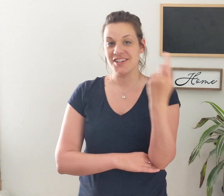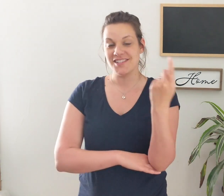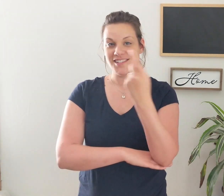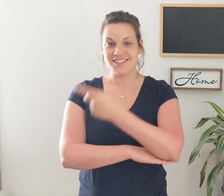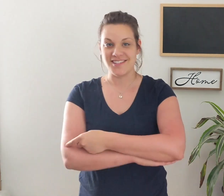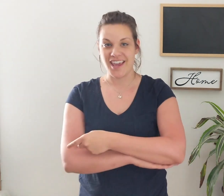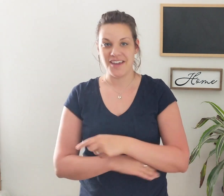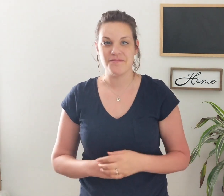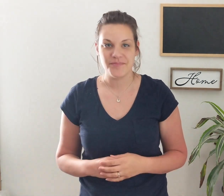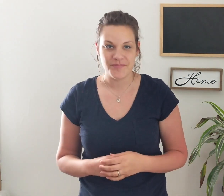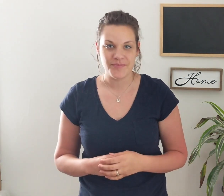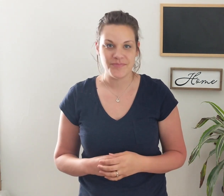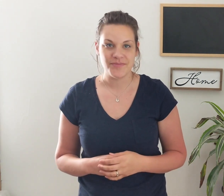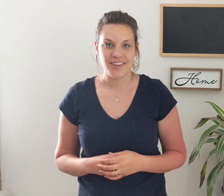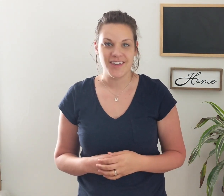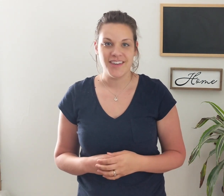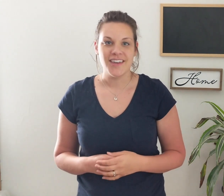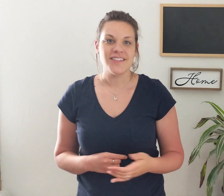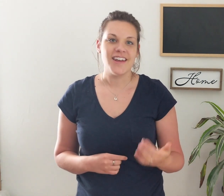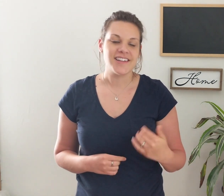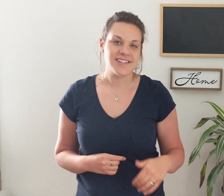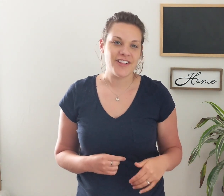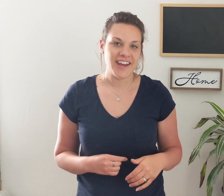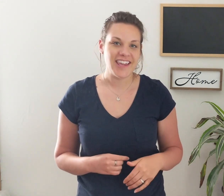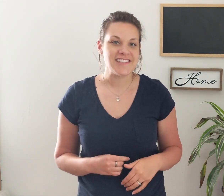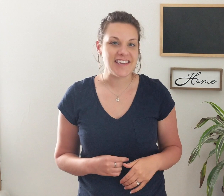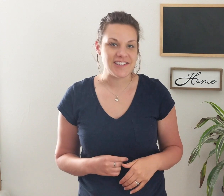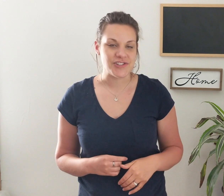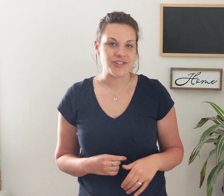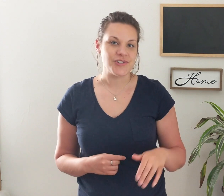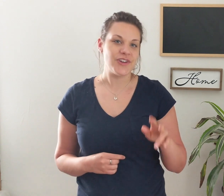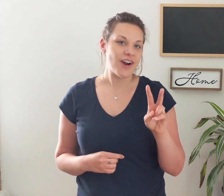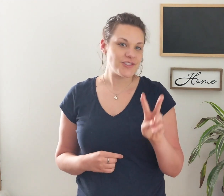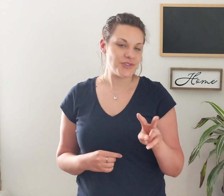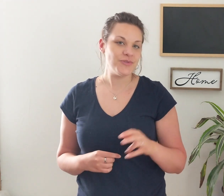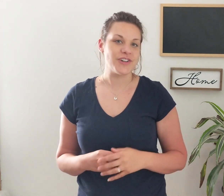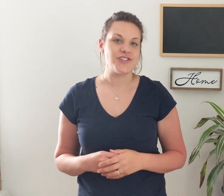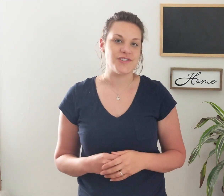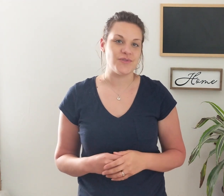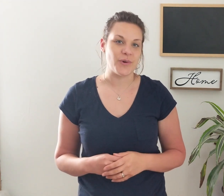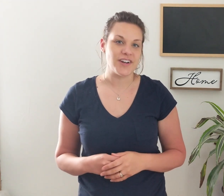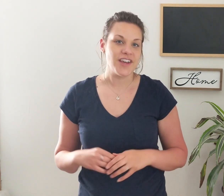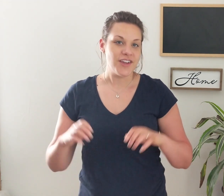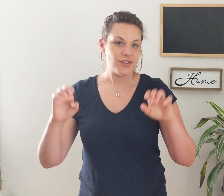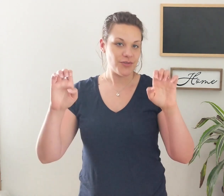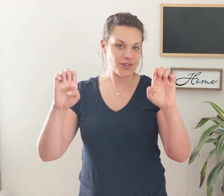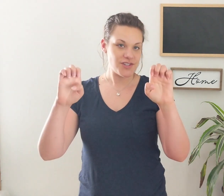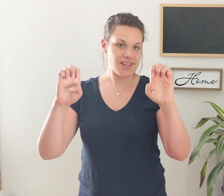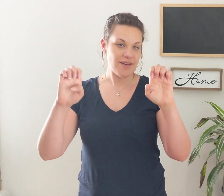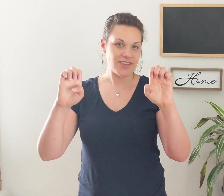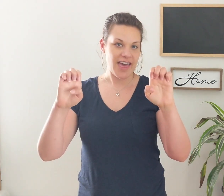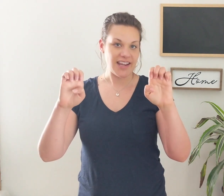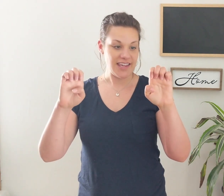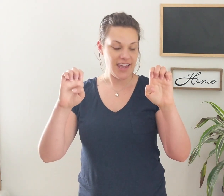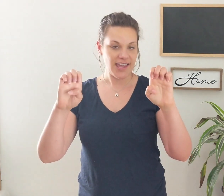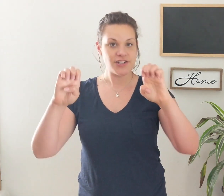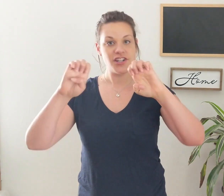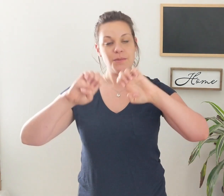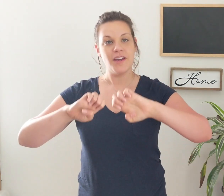Patrick's Day. The next holiday is Easter. So there are two versions for it. The first is having that E hand shape